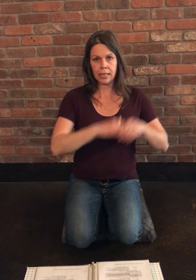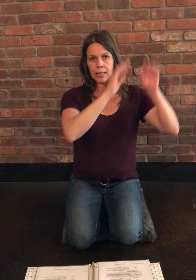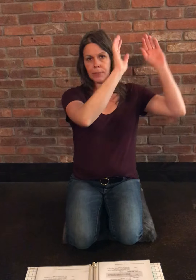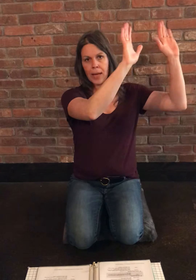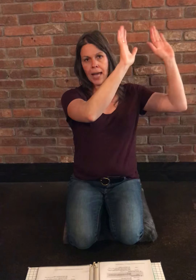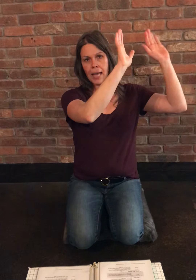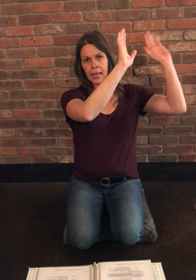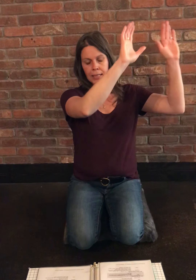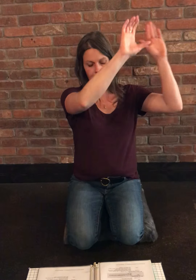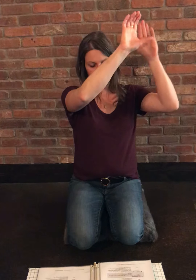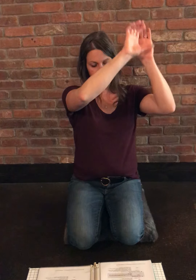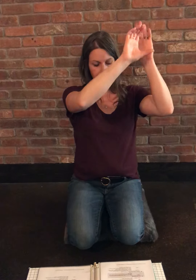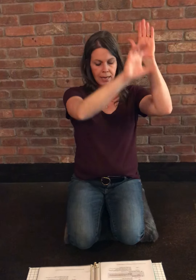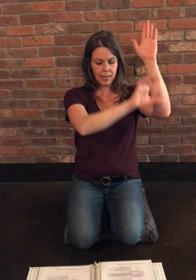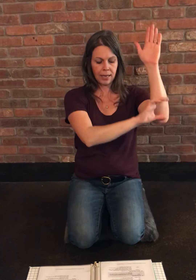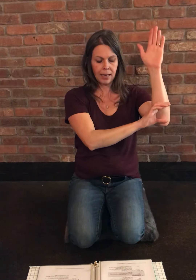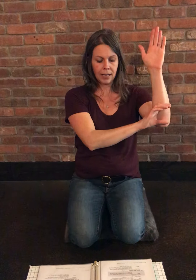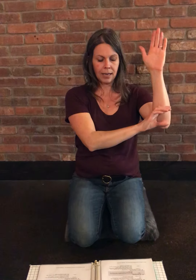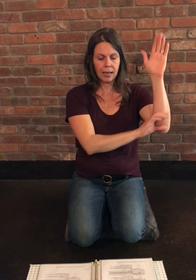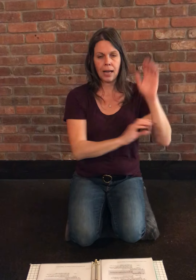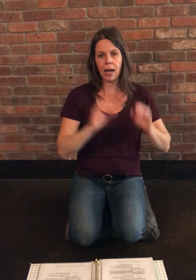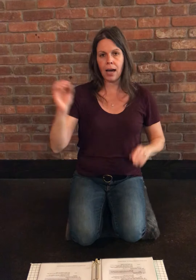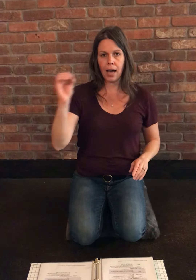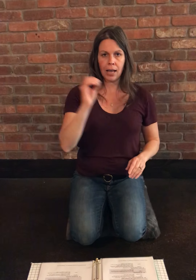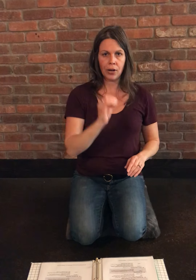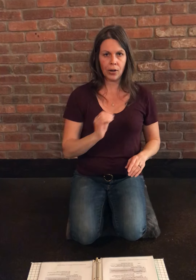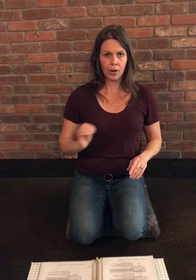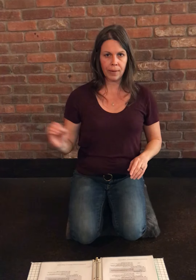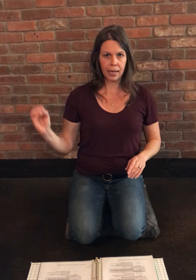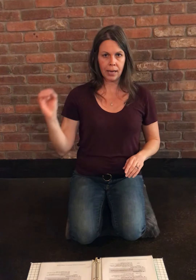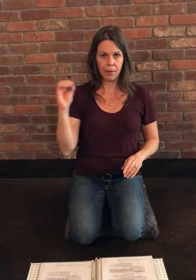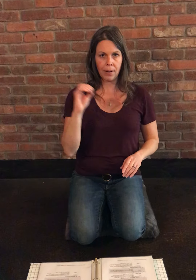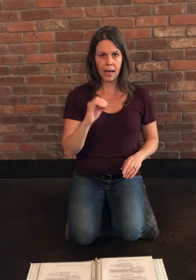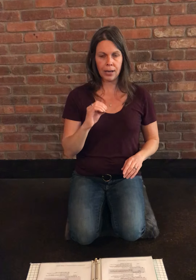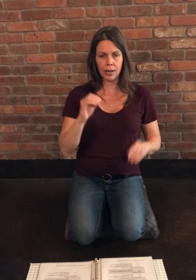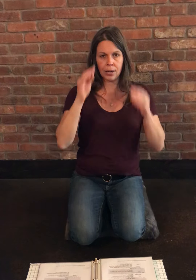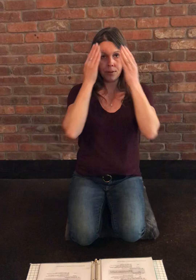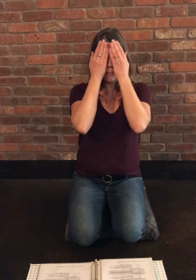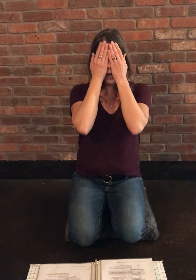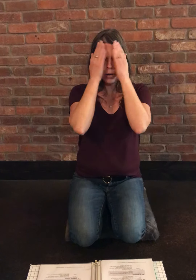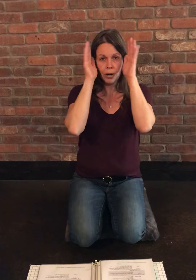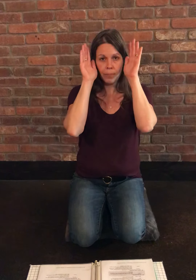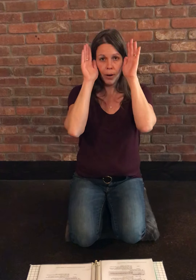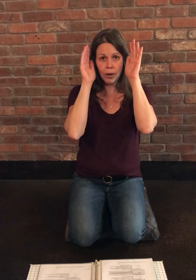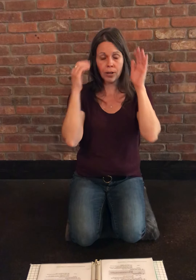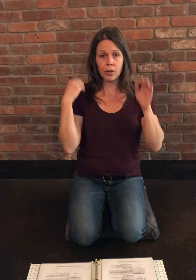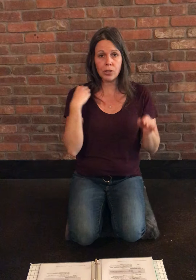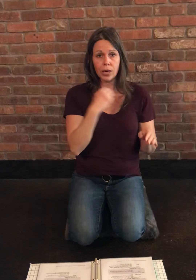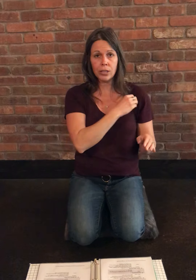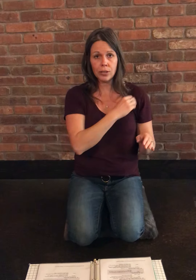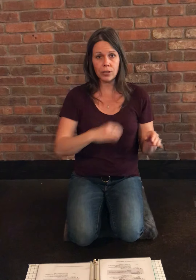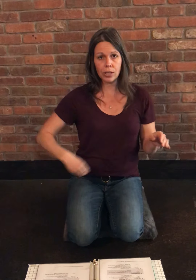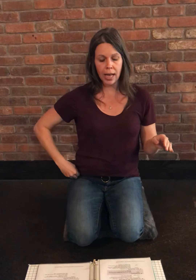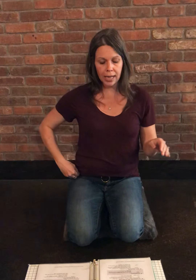England's Magna Carta. Ottoman Empire. Marco Polo journey to